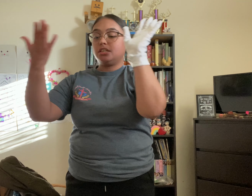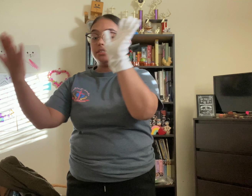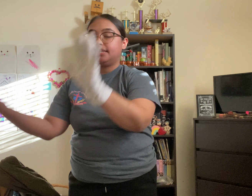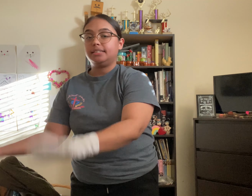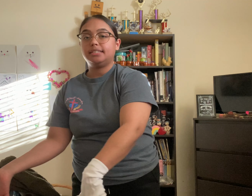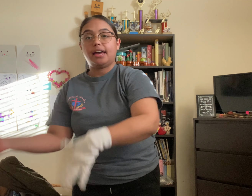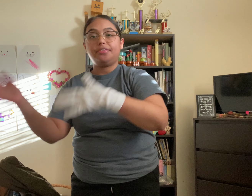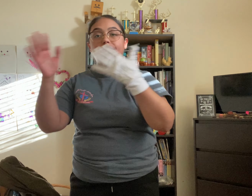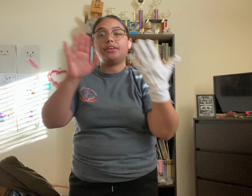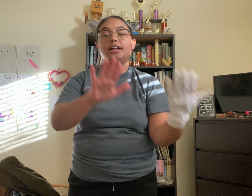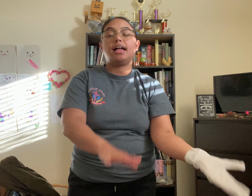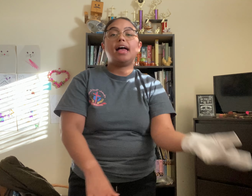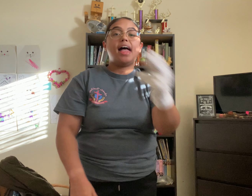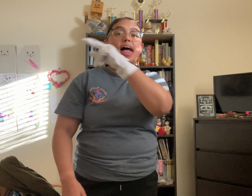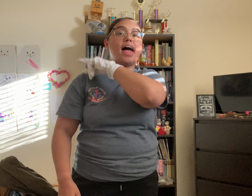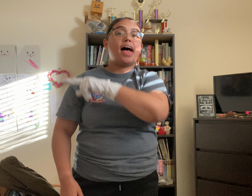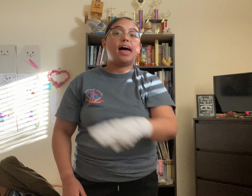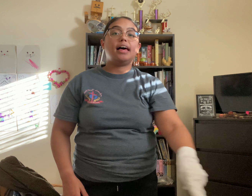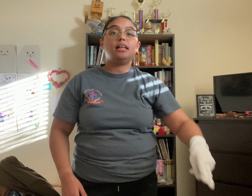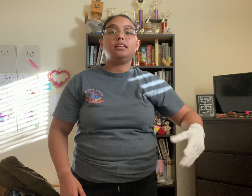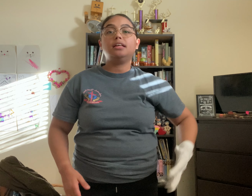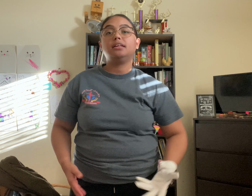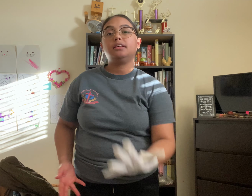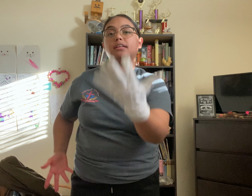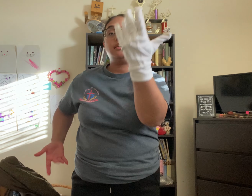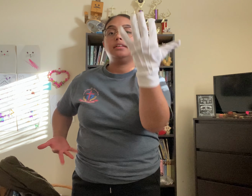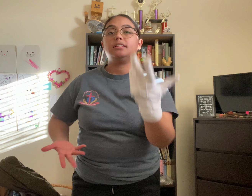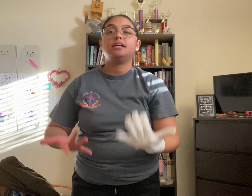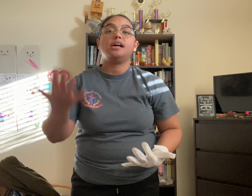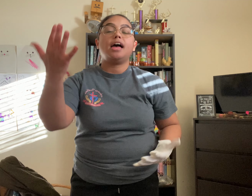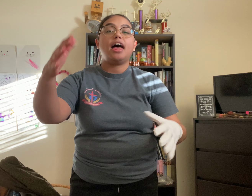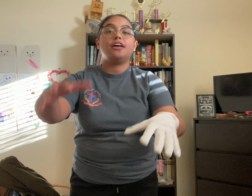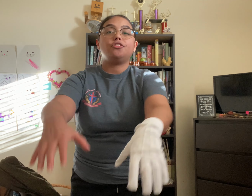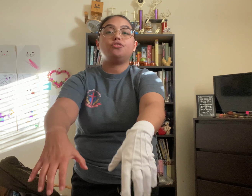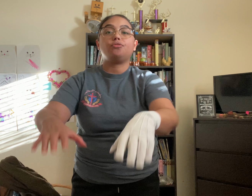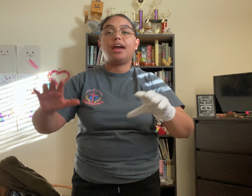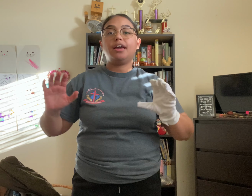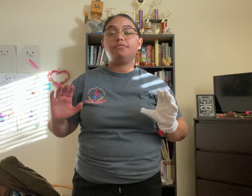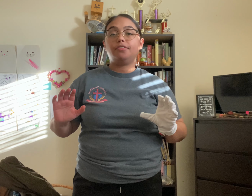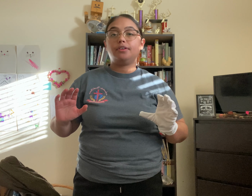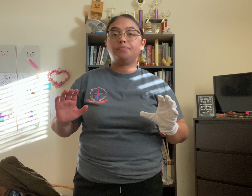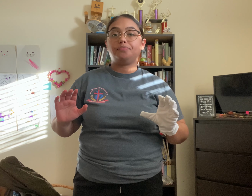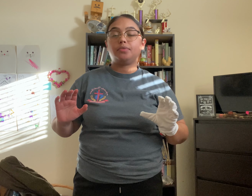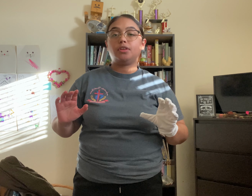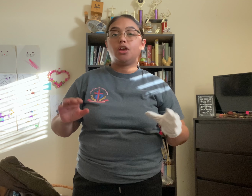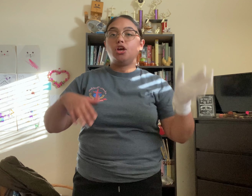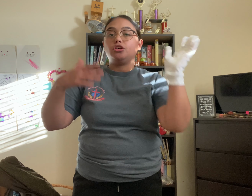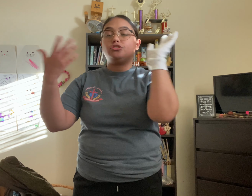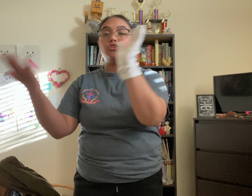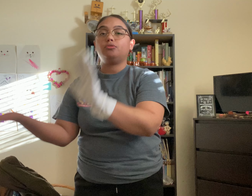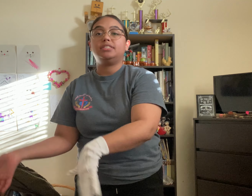to death, hell, and the grave. So